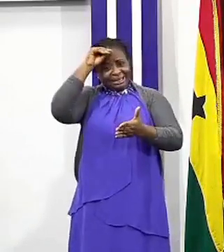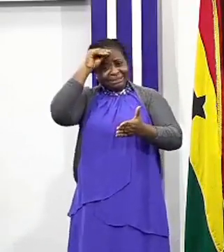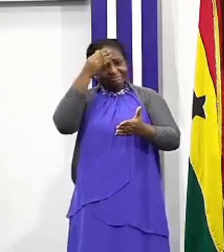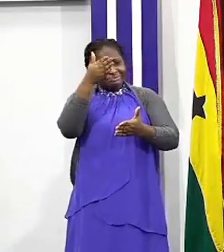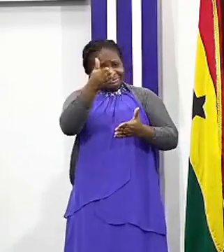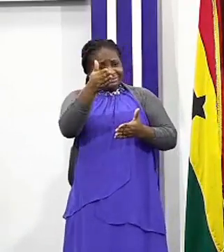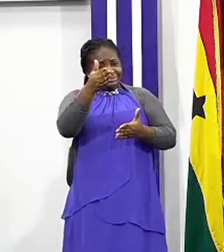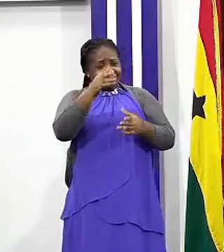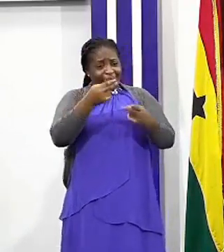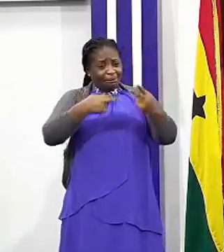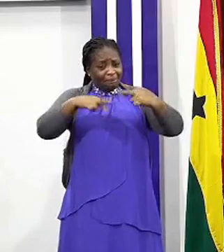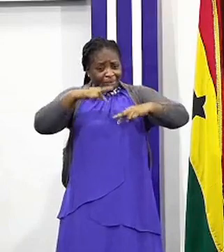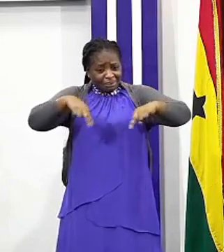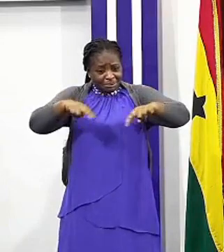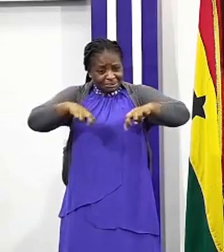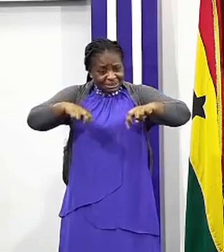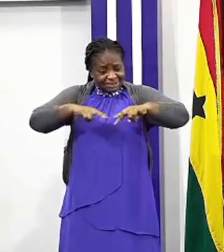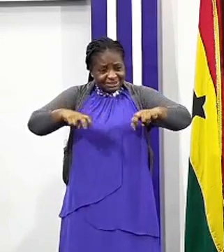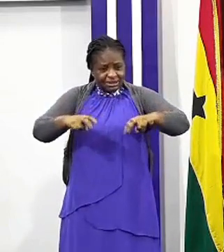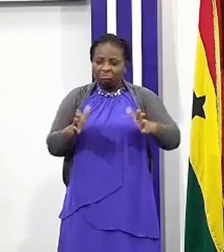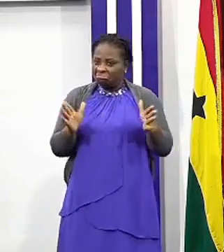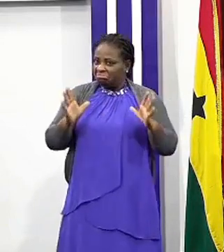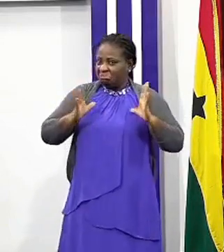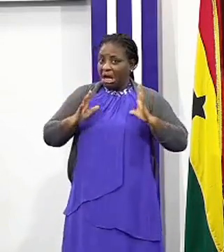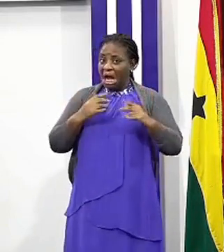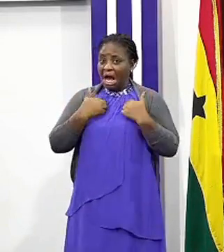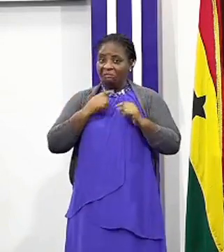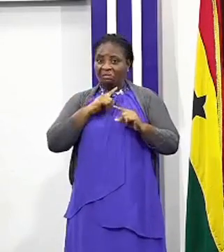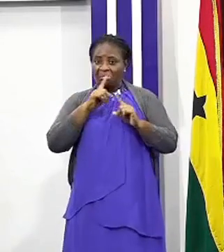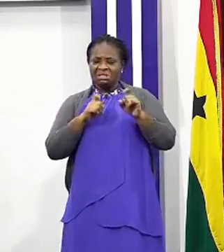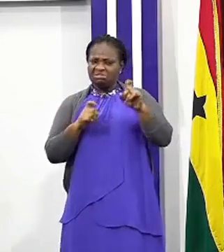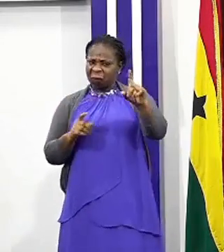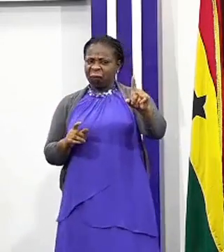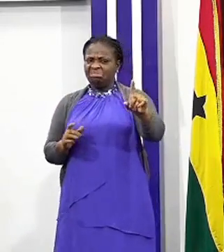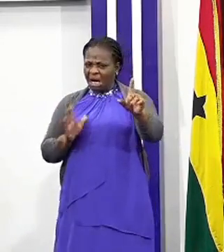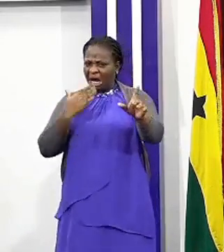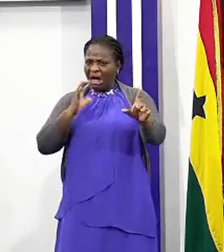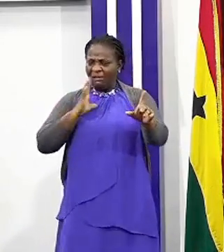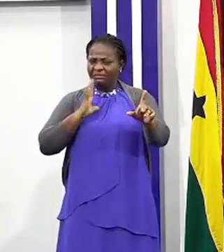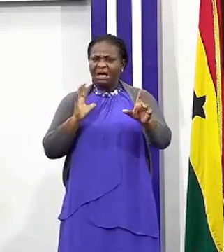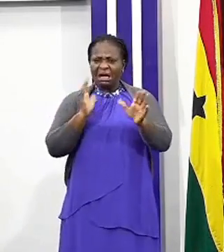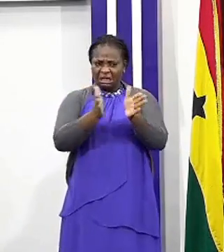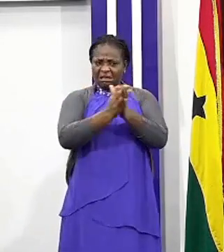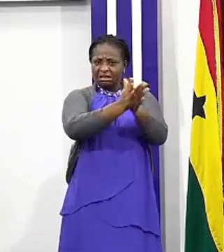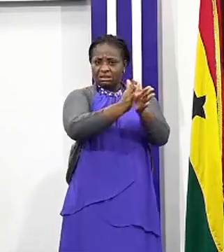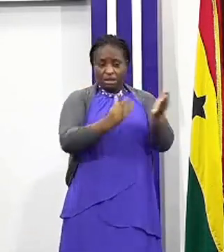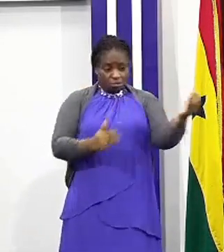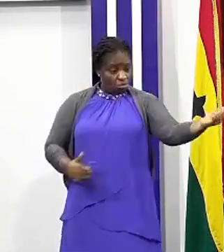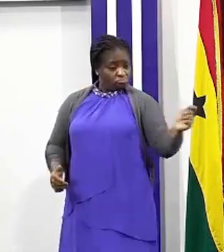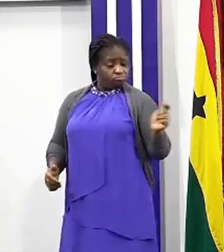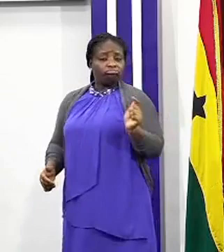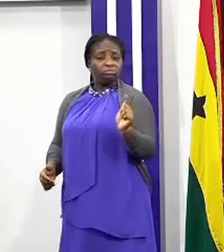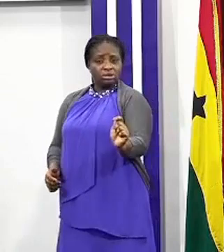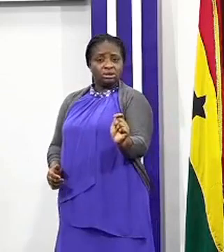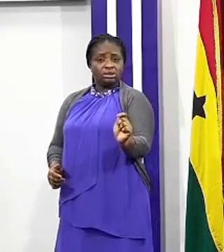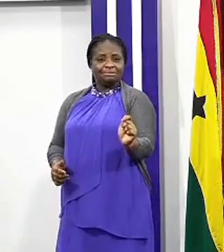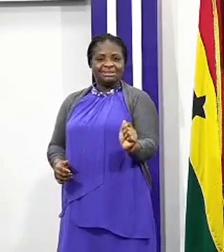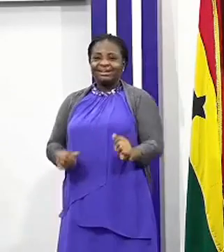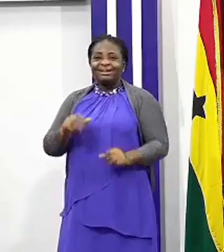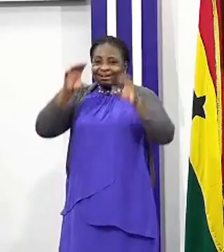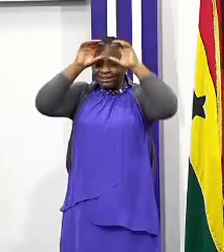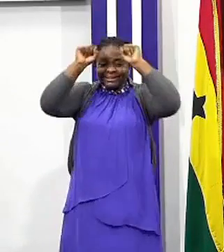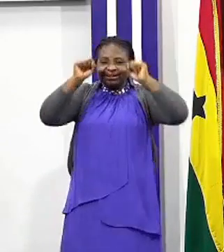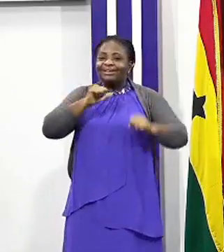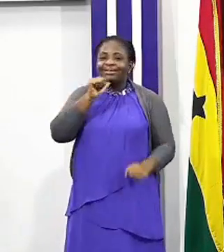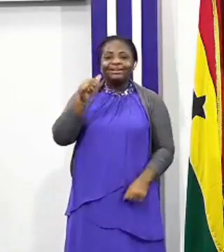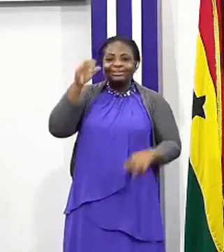nsape hunim dieno. Uwa question bia, yesra utumi bisa. Ye de umbe bamba bi yano. Data nye president na ye